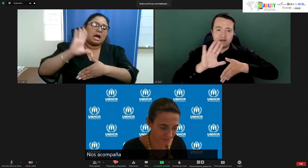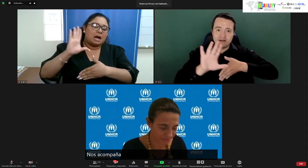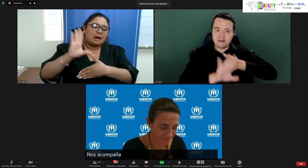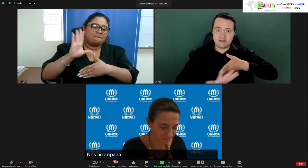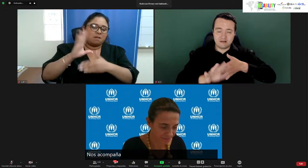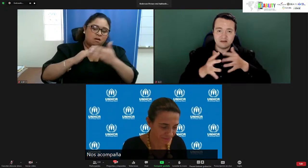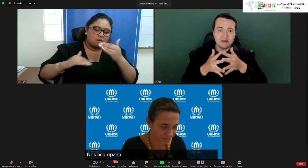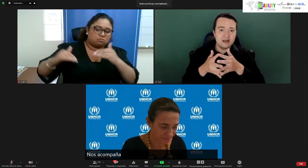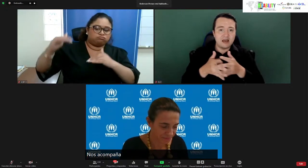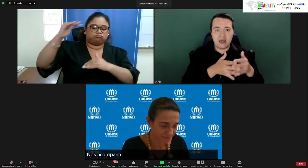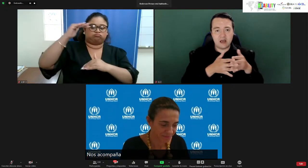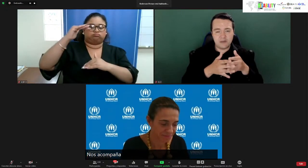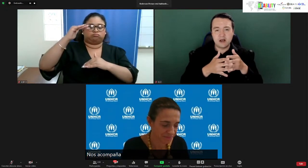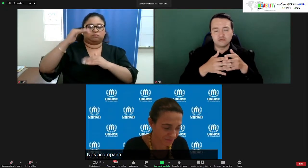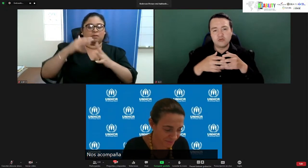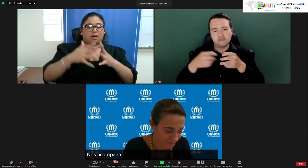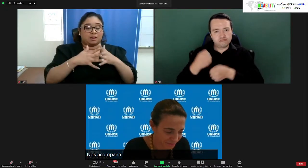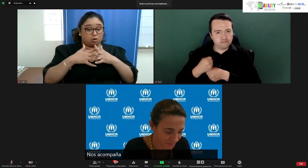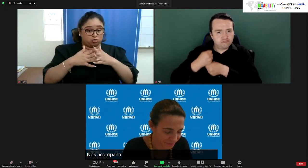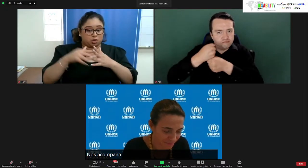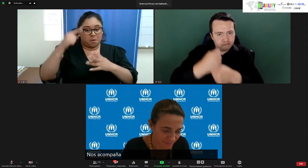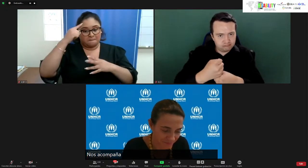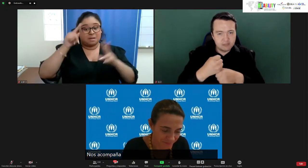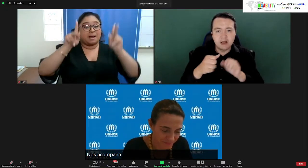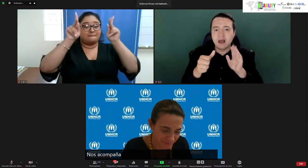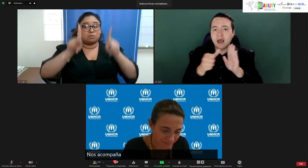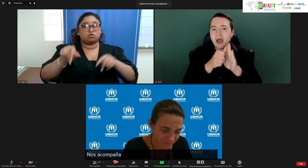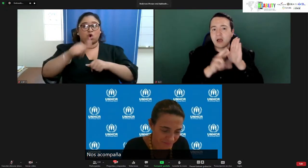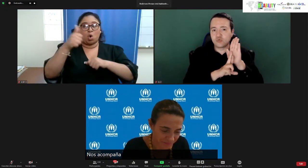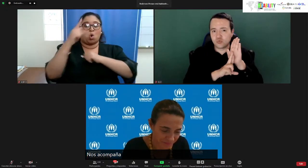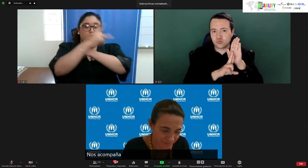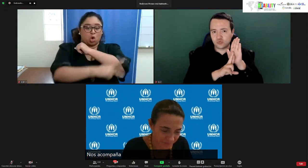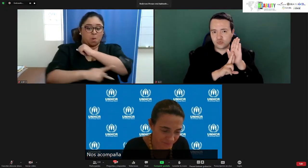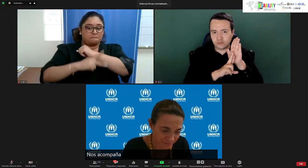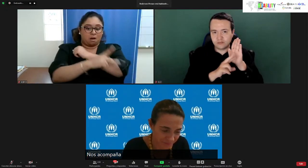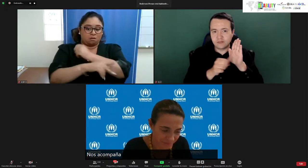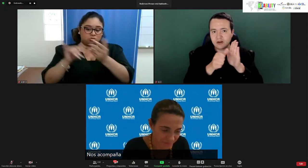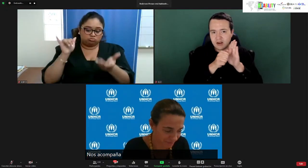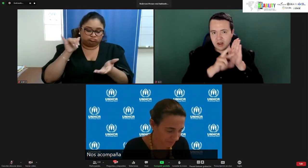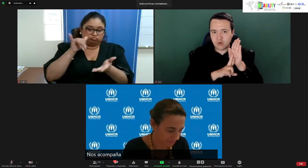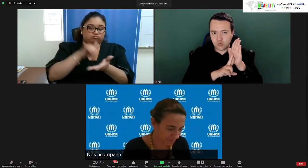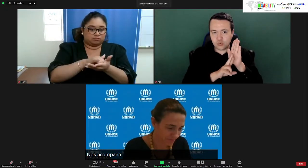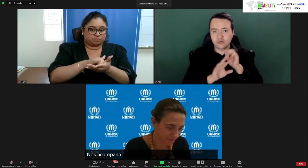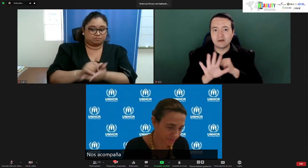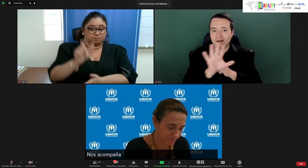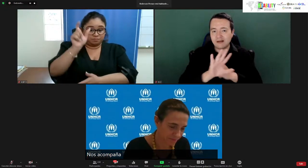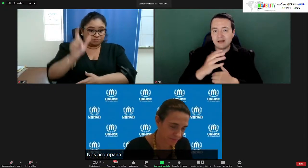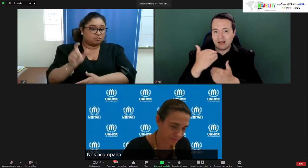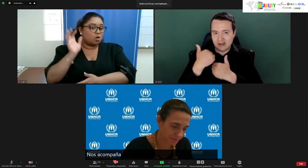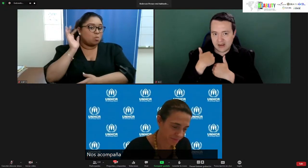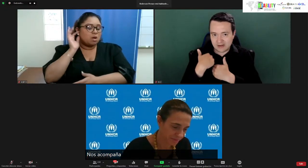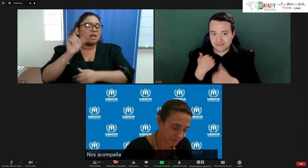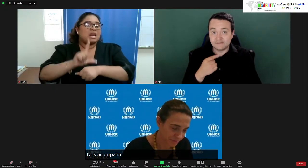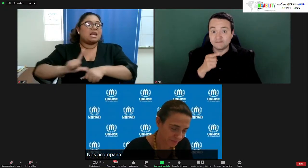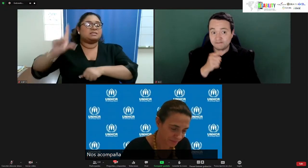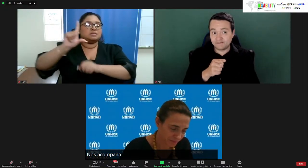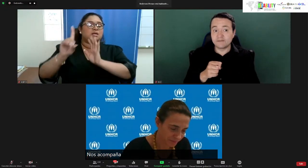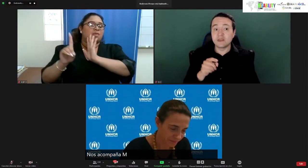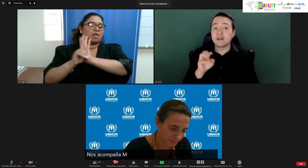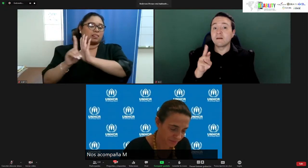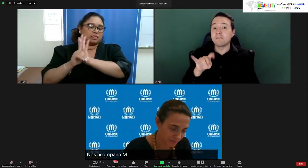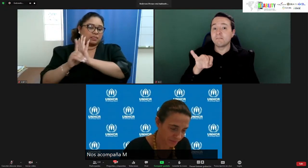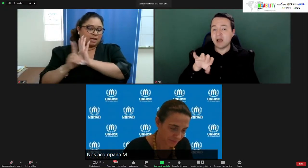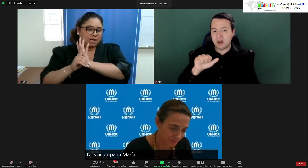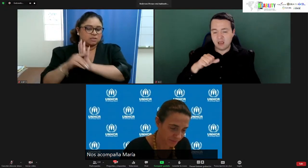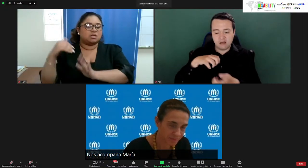bureau for the americas forum the unhcr maria is a bachelor